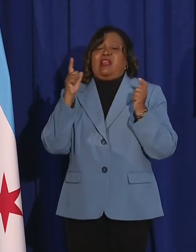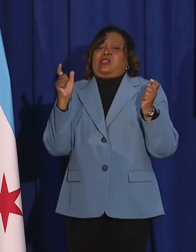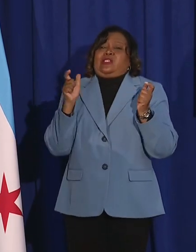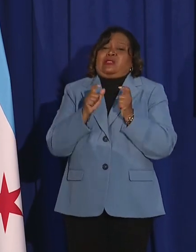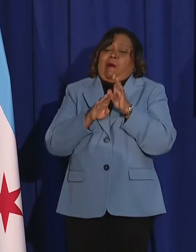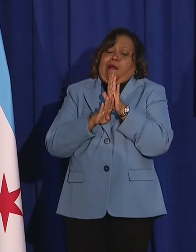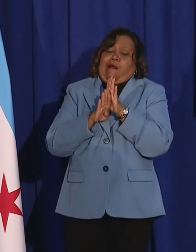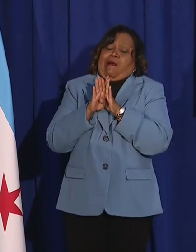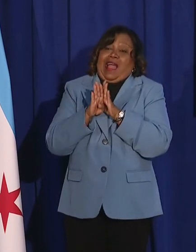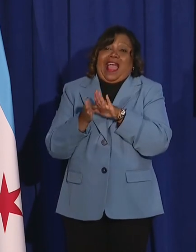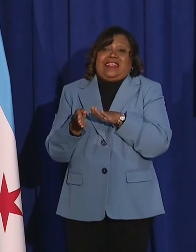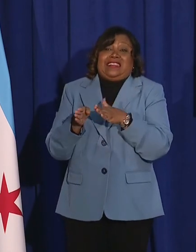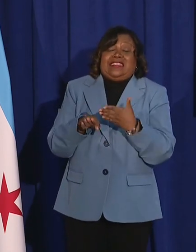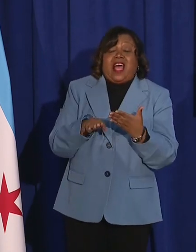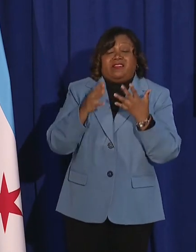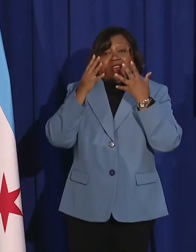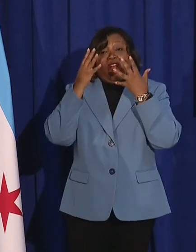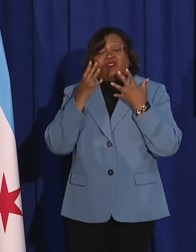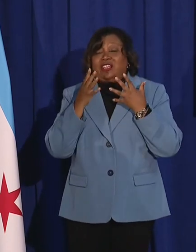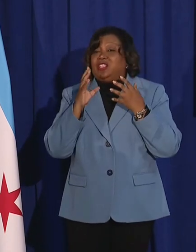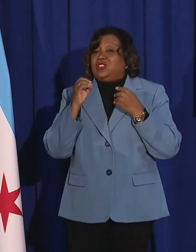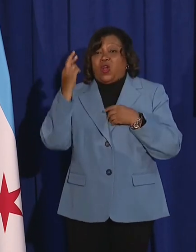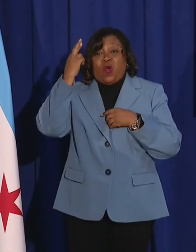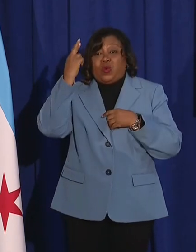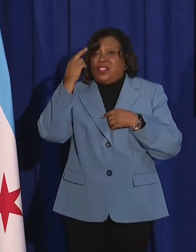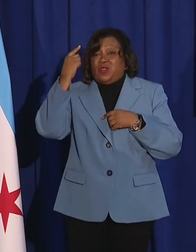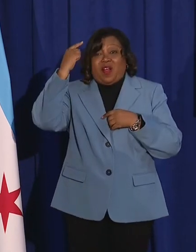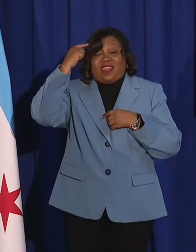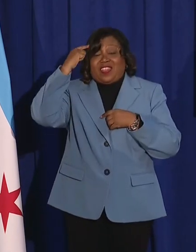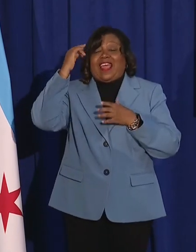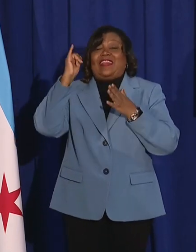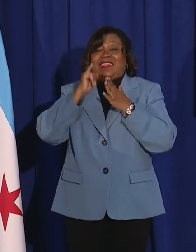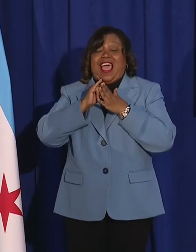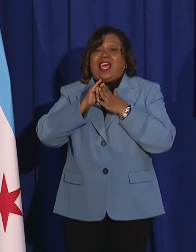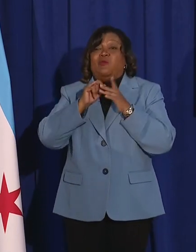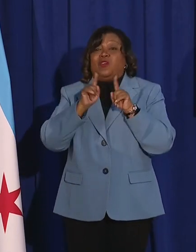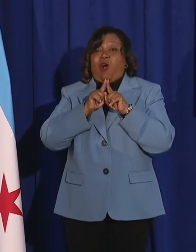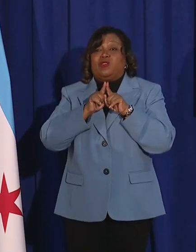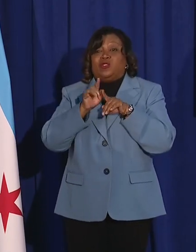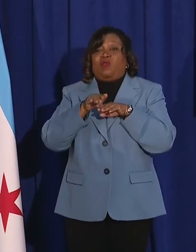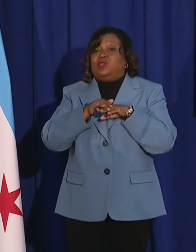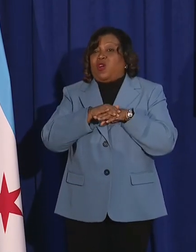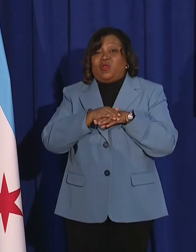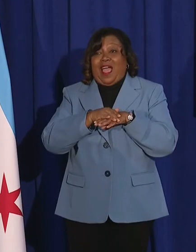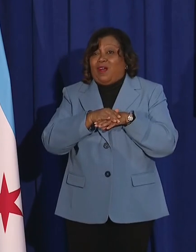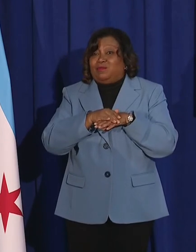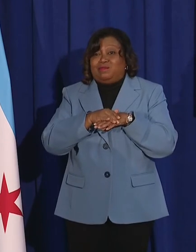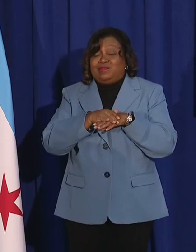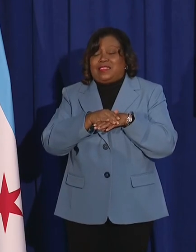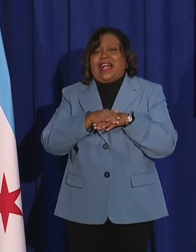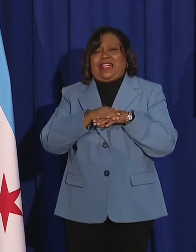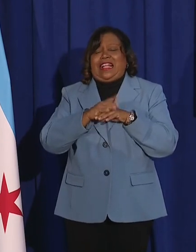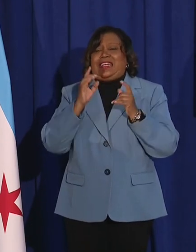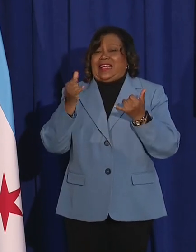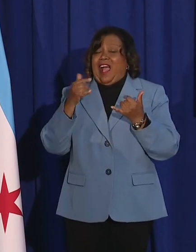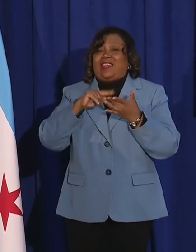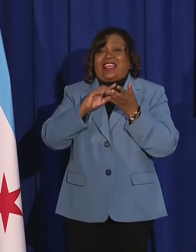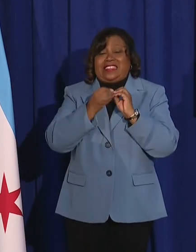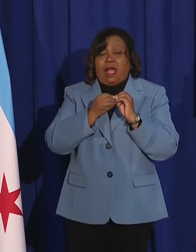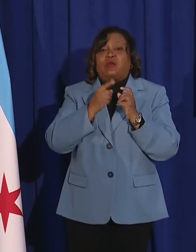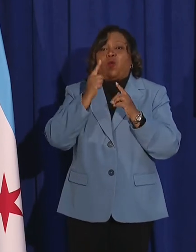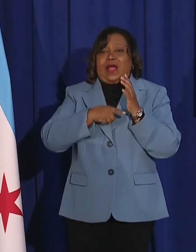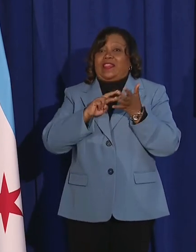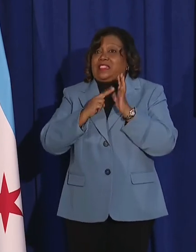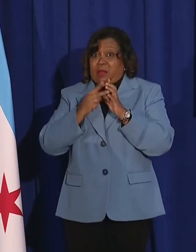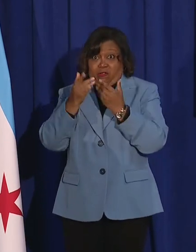small uptick in deaths, and unfortunately, there's no reason to think that won't also slow down. Let's turn these numbers into what